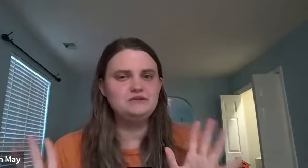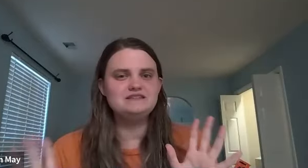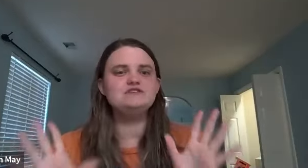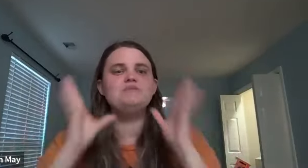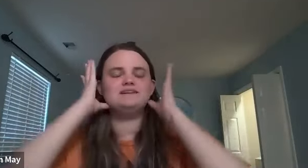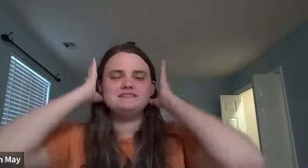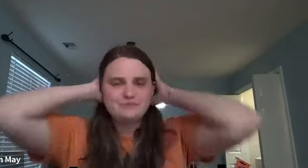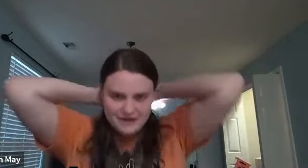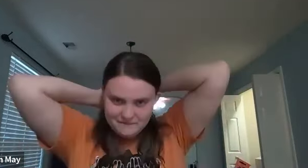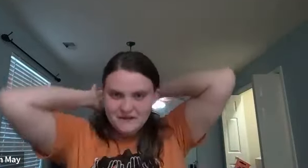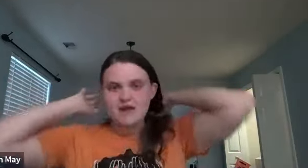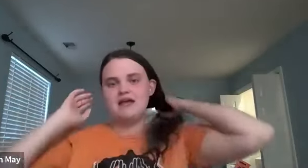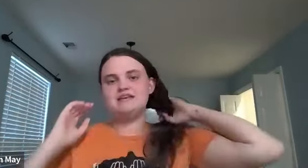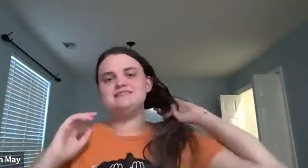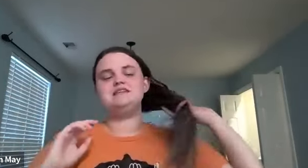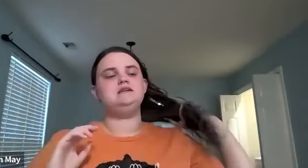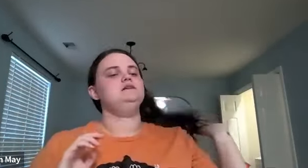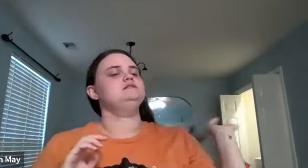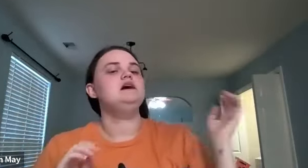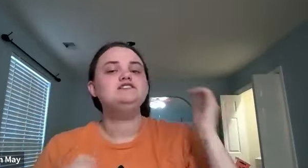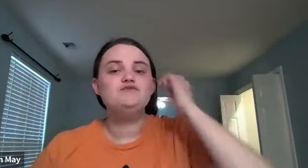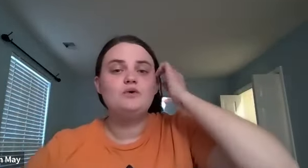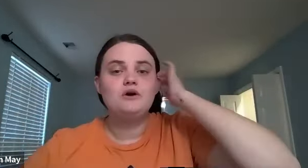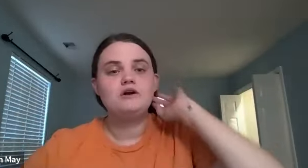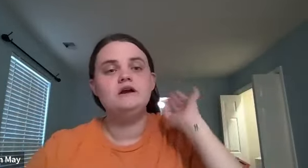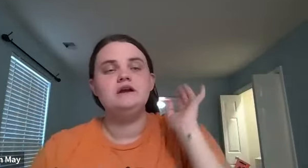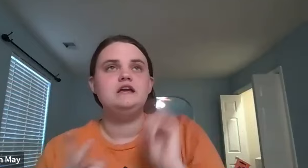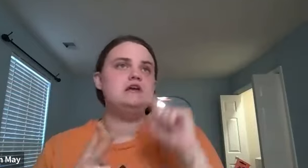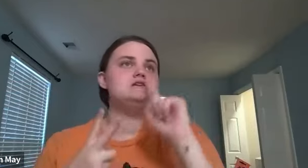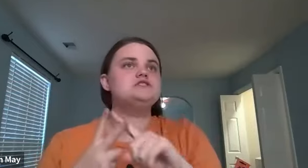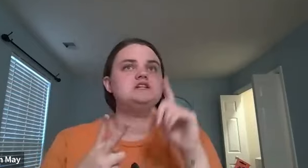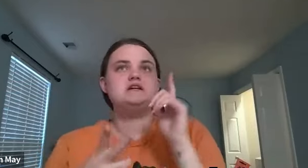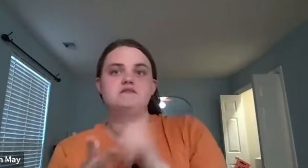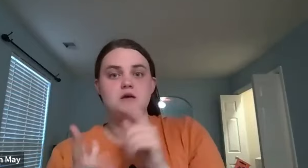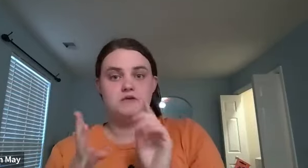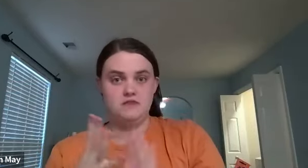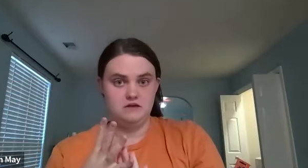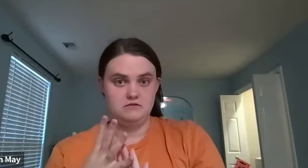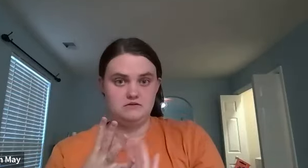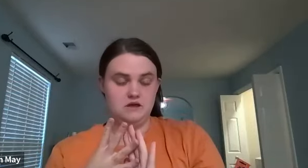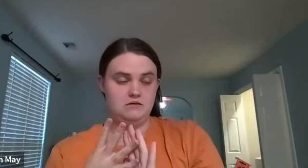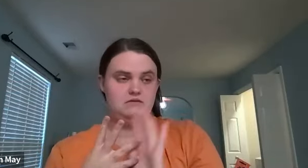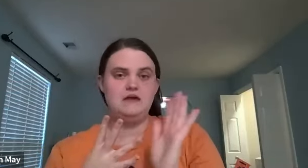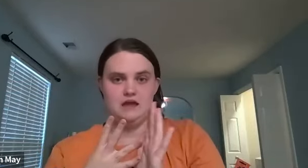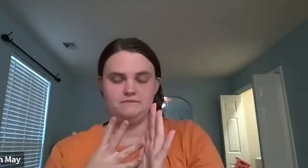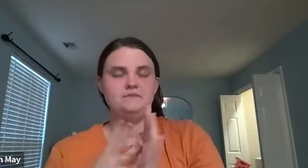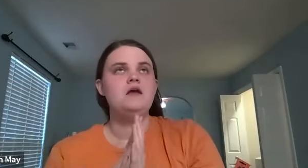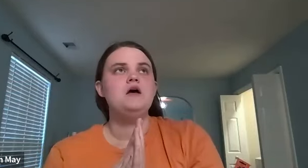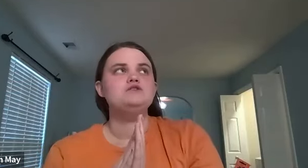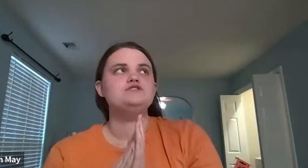these little soapboxes, but is the signs for he, she, them, and they. So